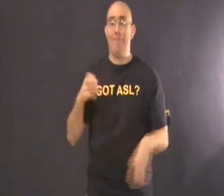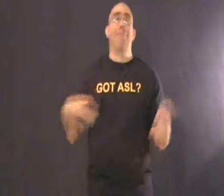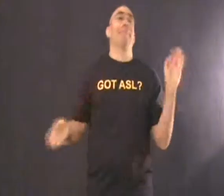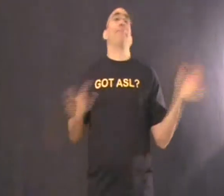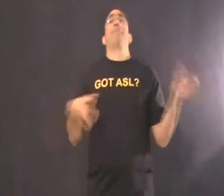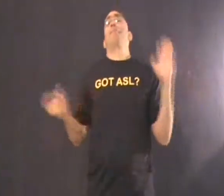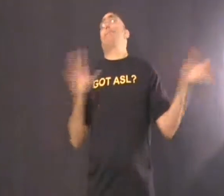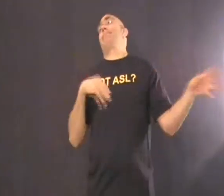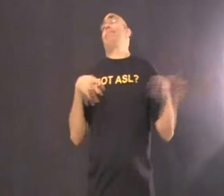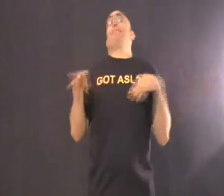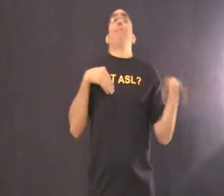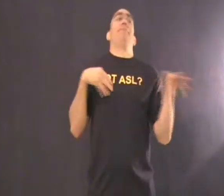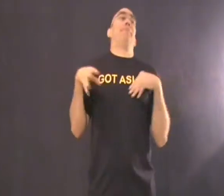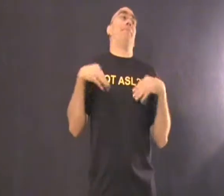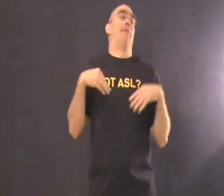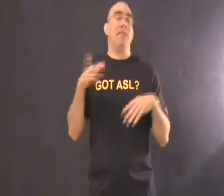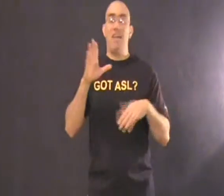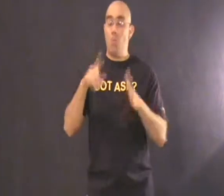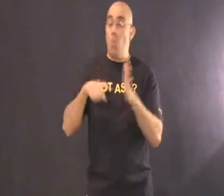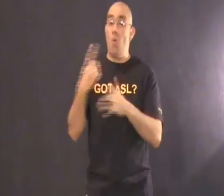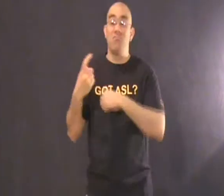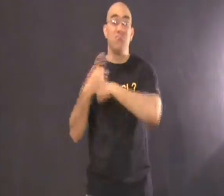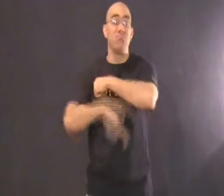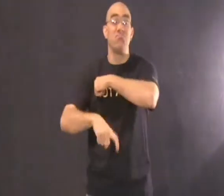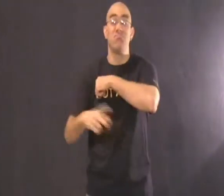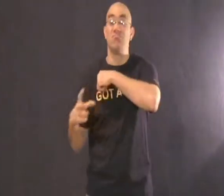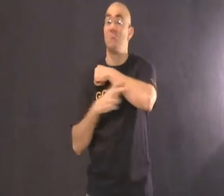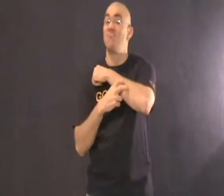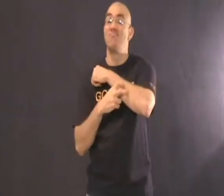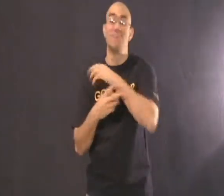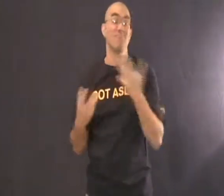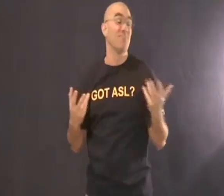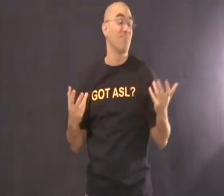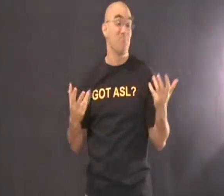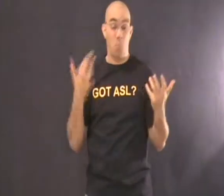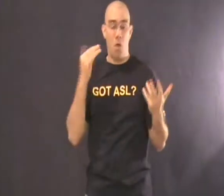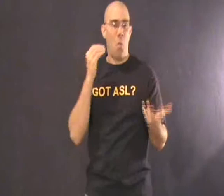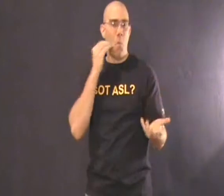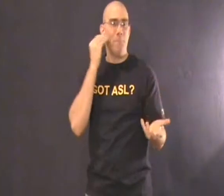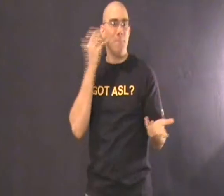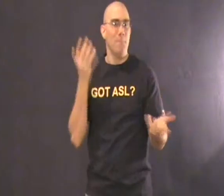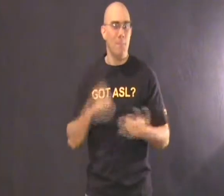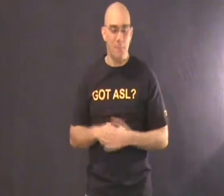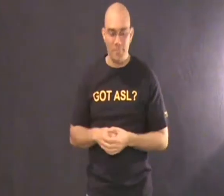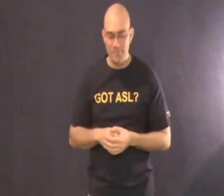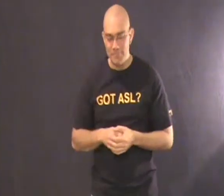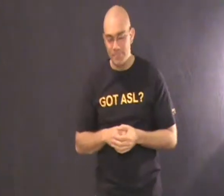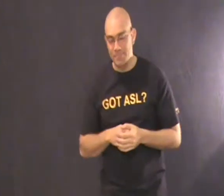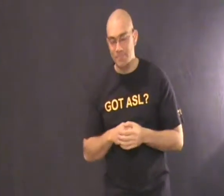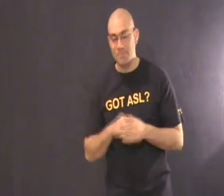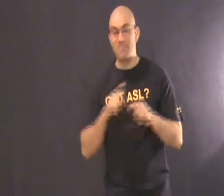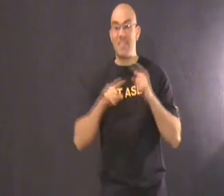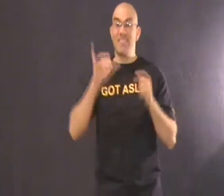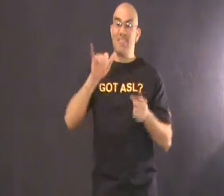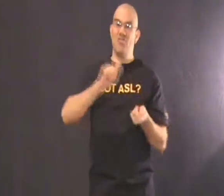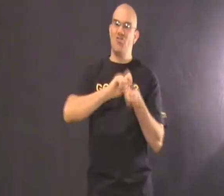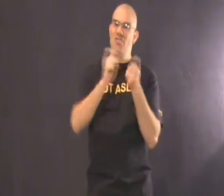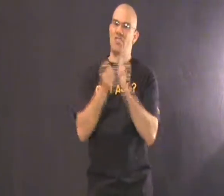tail, and the cat would just lie there and take it all. Never once did he scratch or bite us. At least not in the